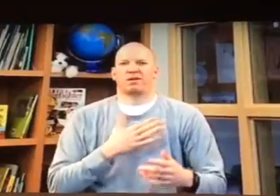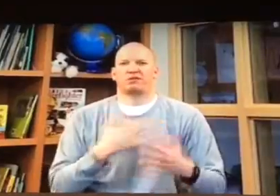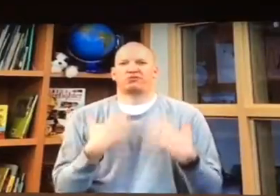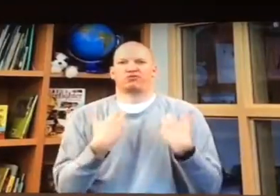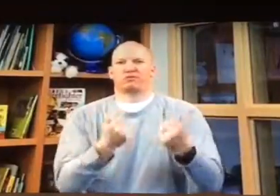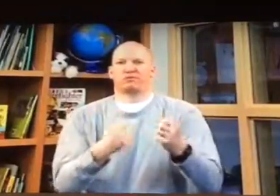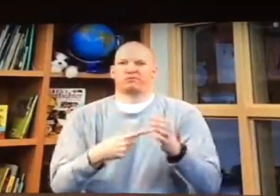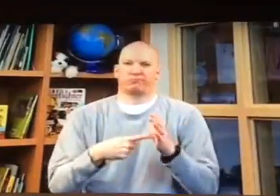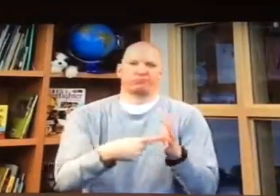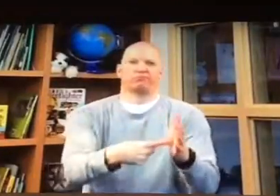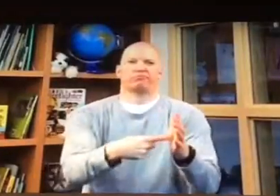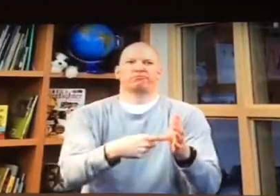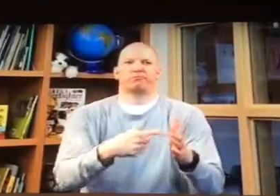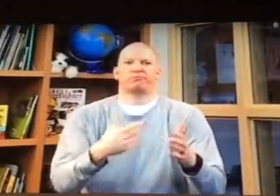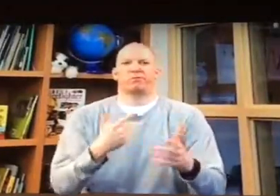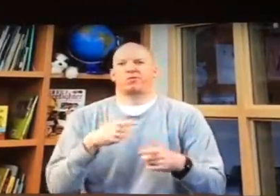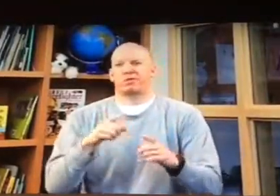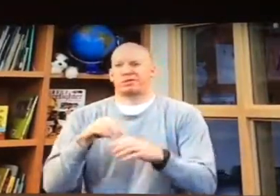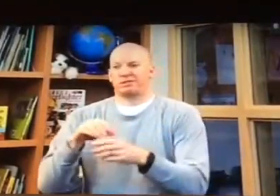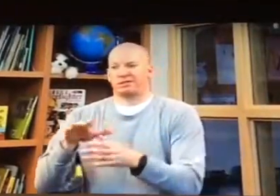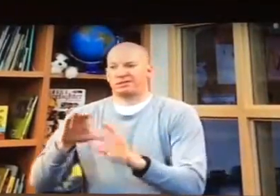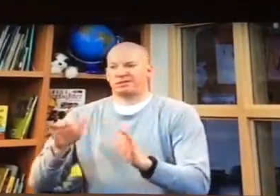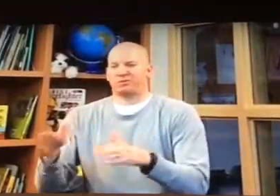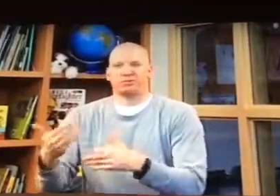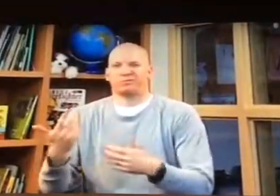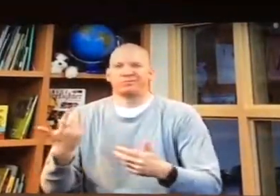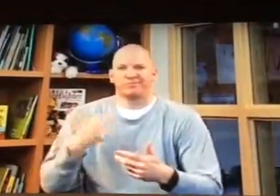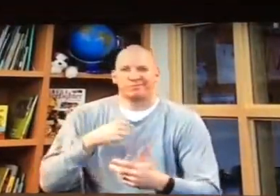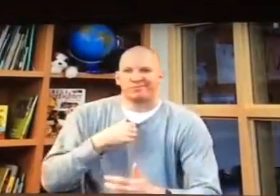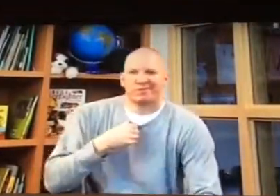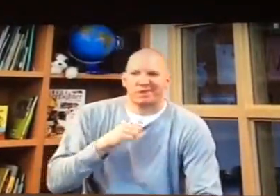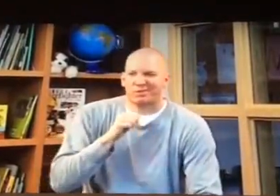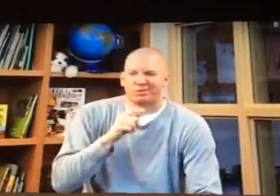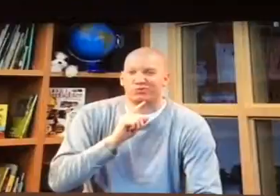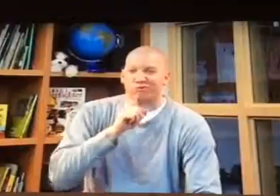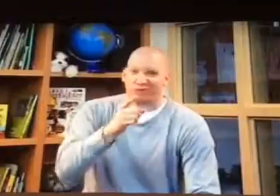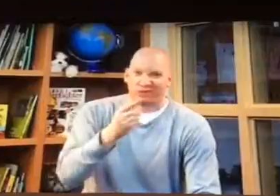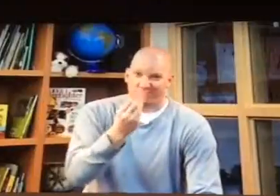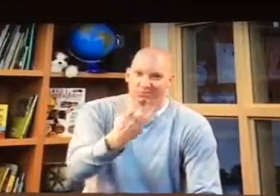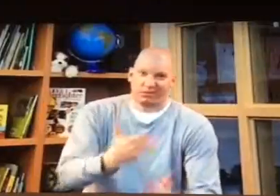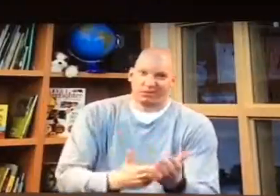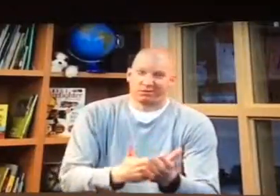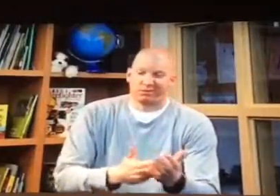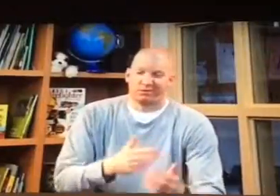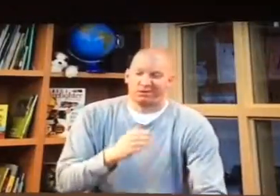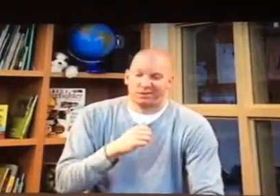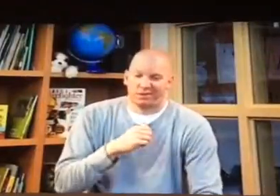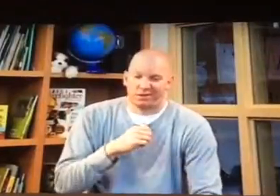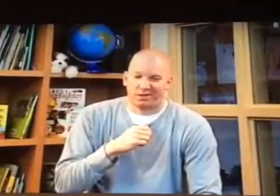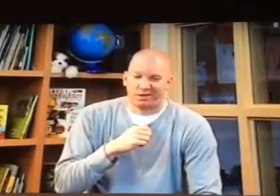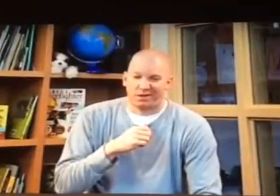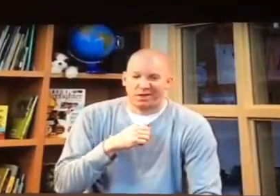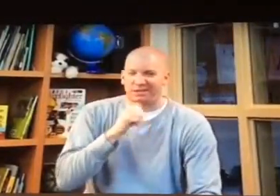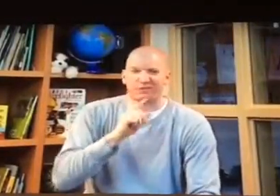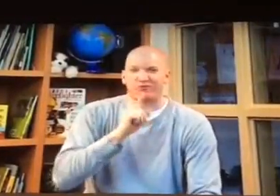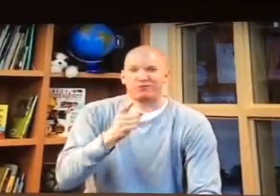was where, I could really show my strengths. And if I'm going to